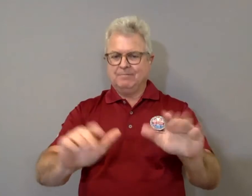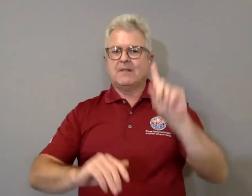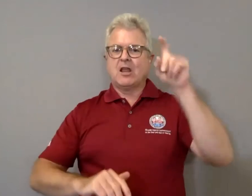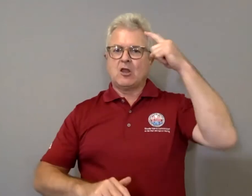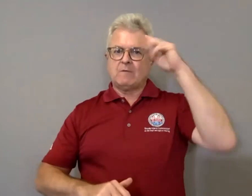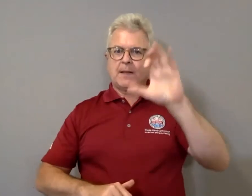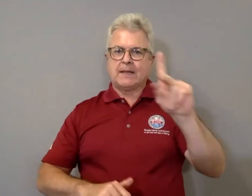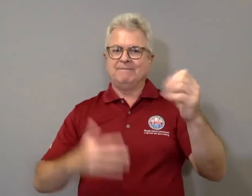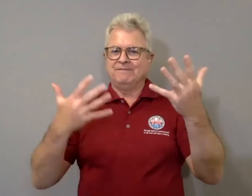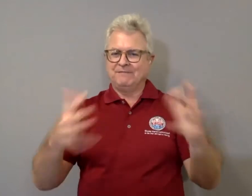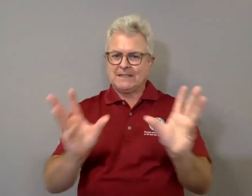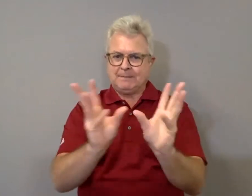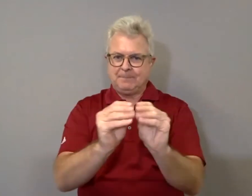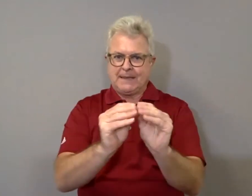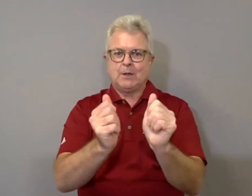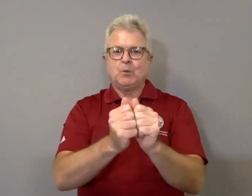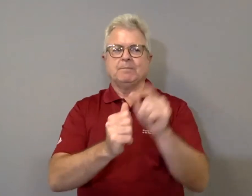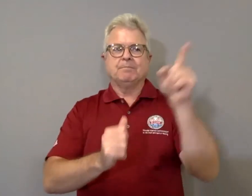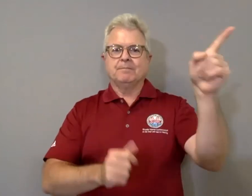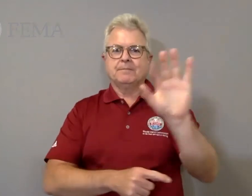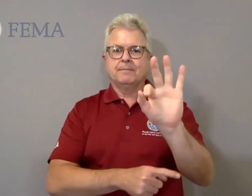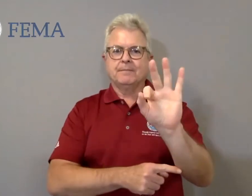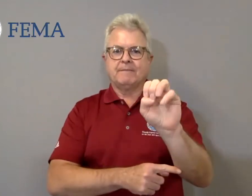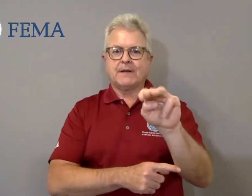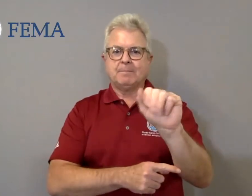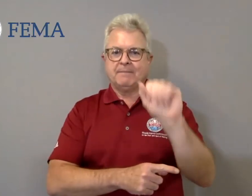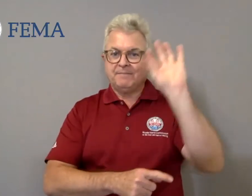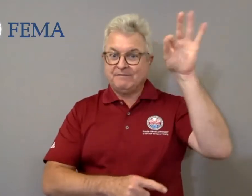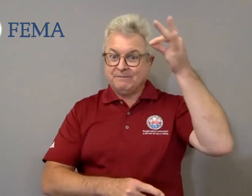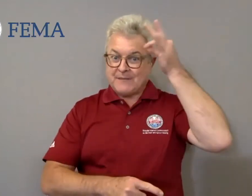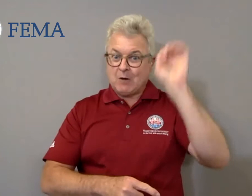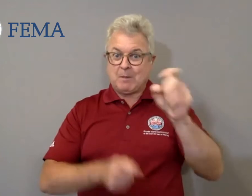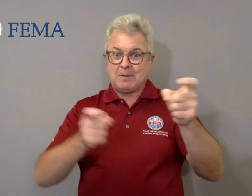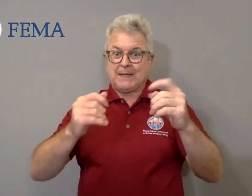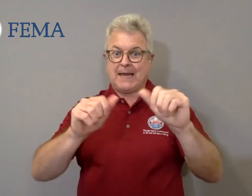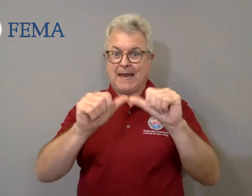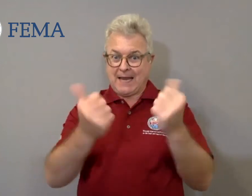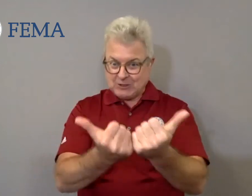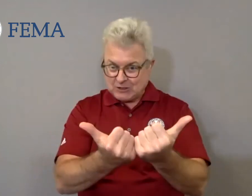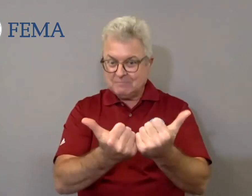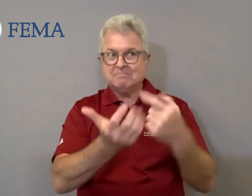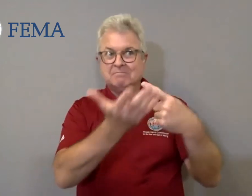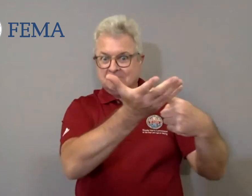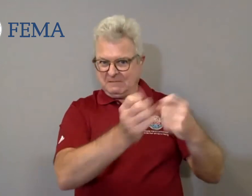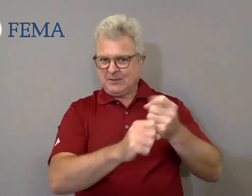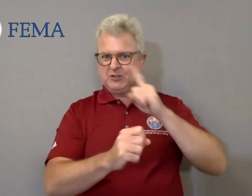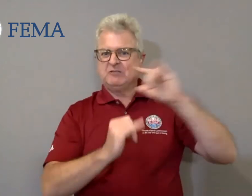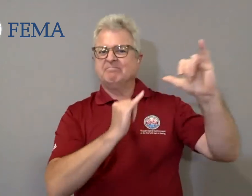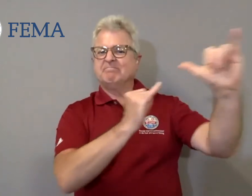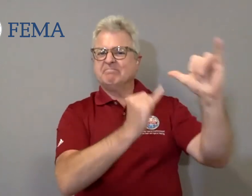hurricane landing here on Sunday. The press conference, he indicated he had met with FEMA as